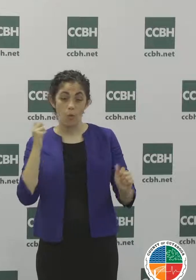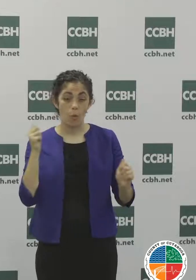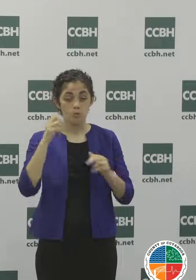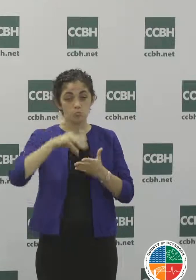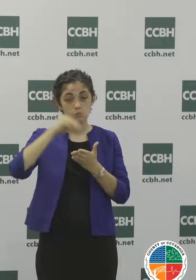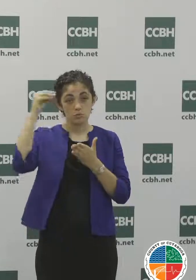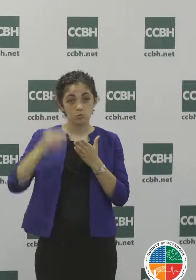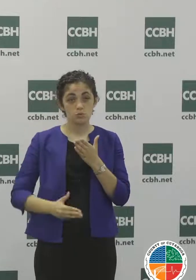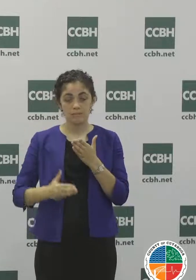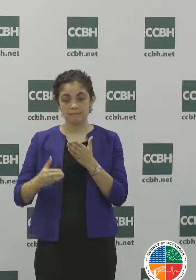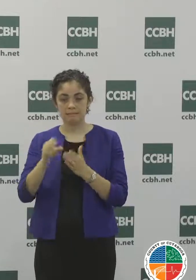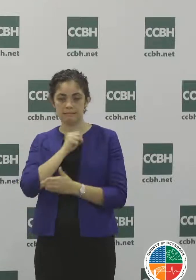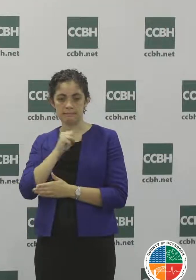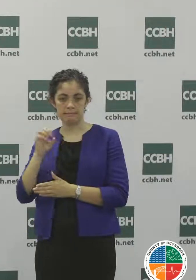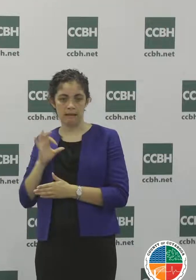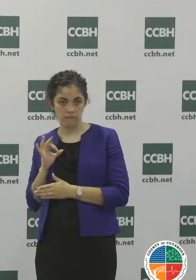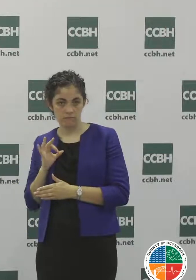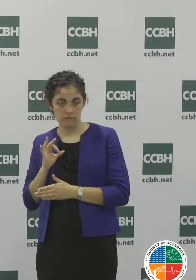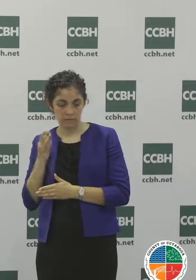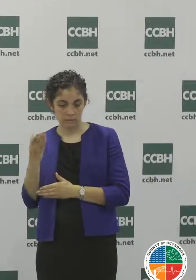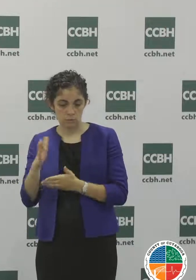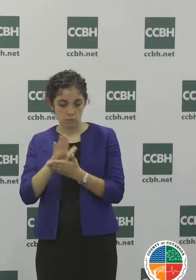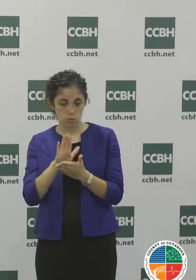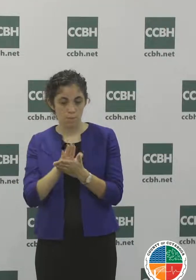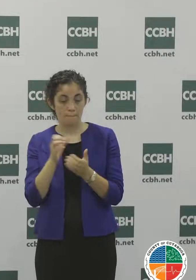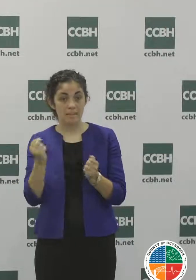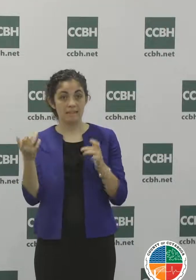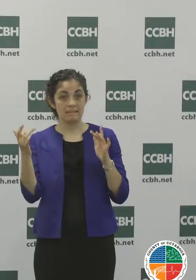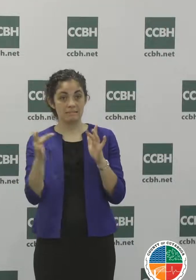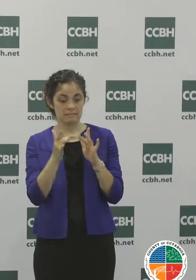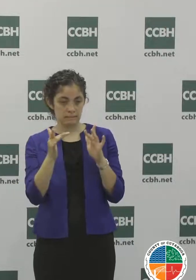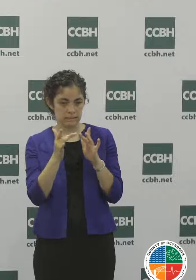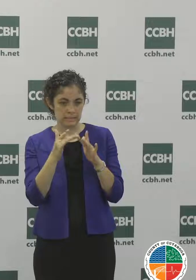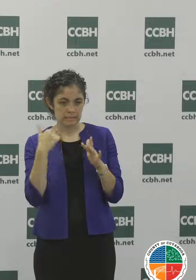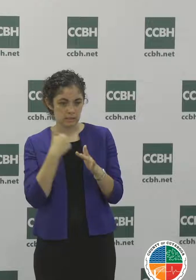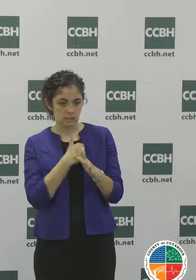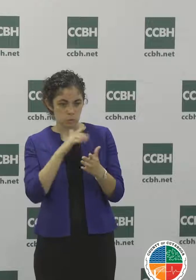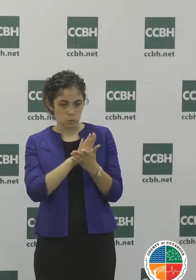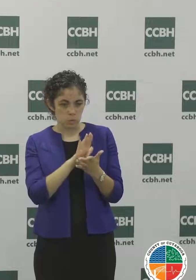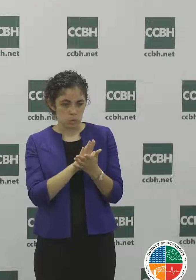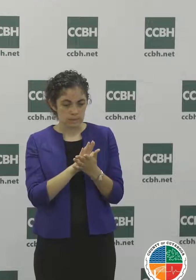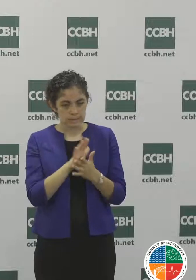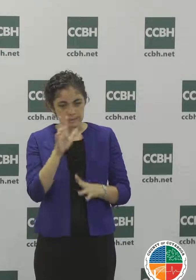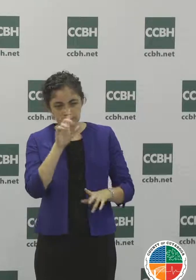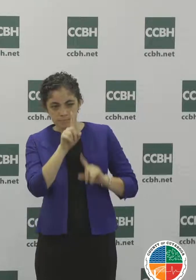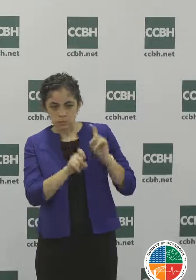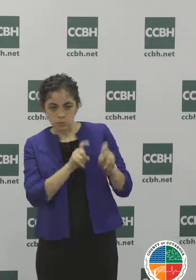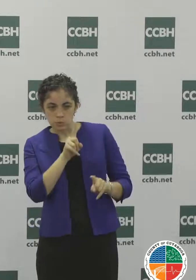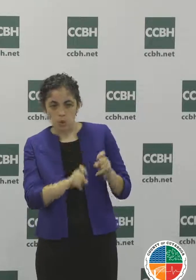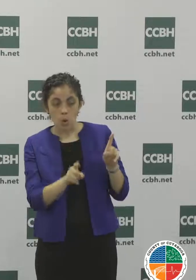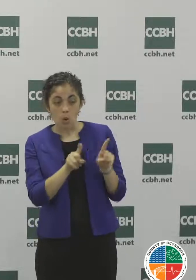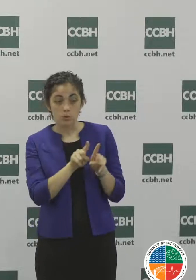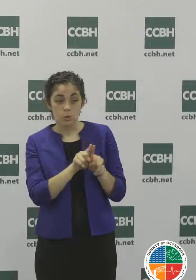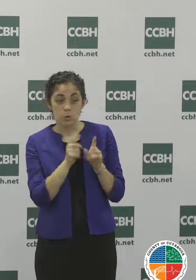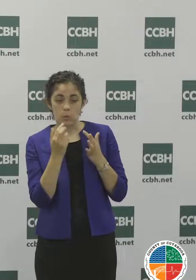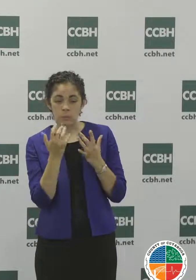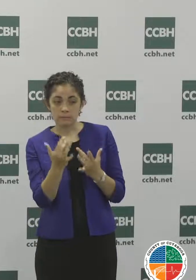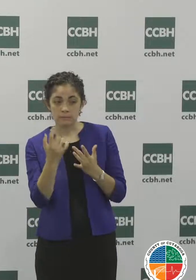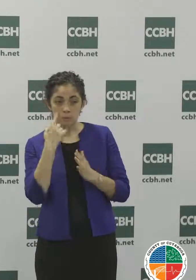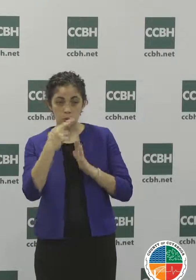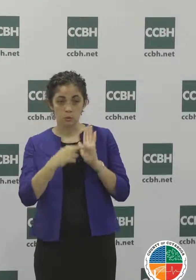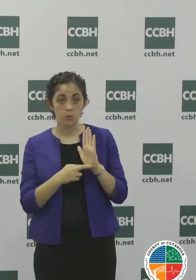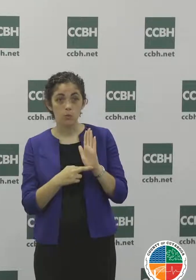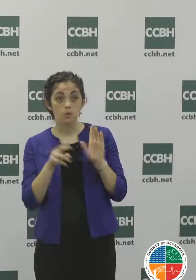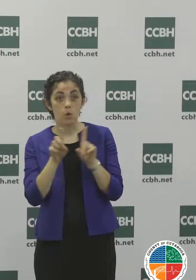students and the staff. Many schools have reached out to us seeking answers, and we're also waiting for the pending guidance